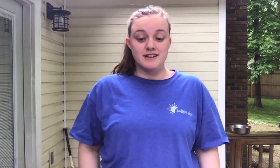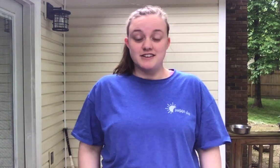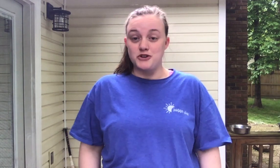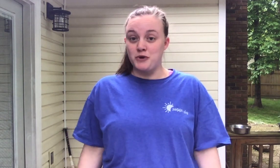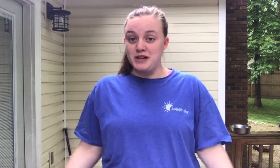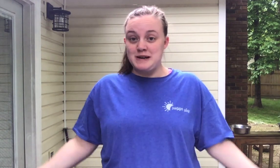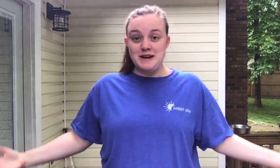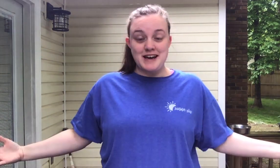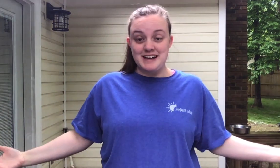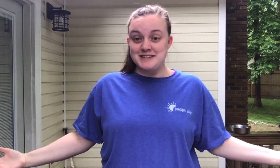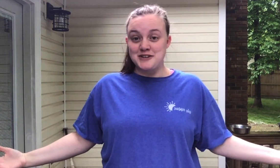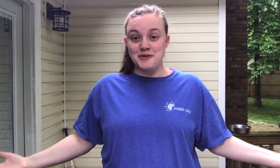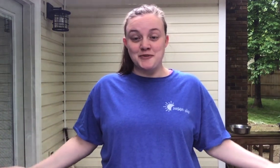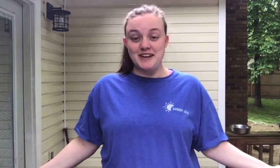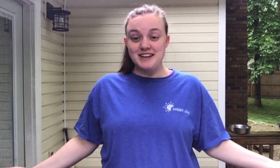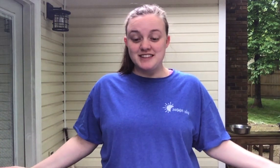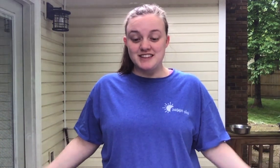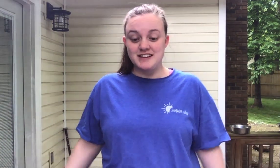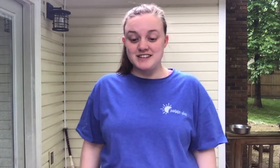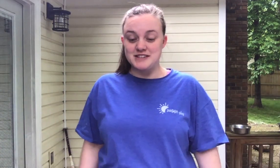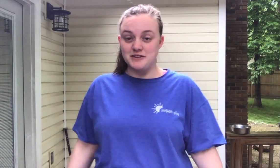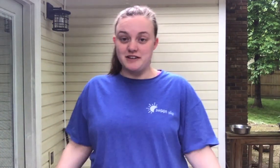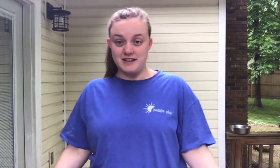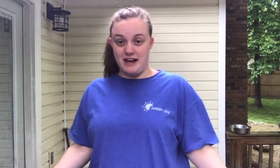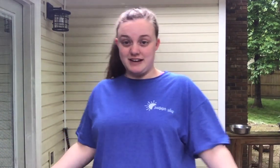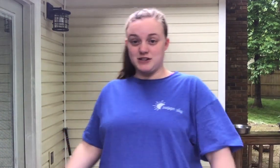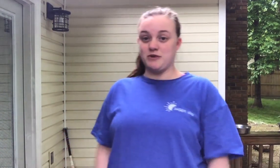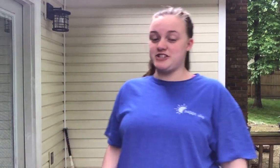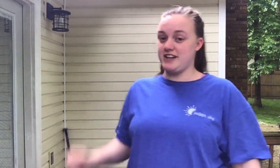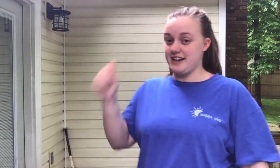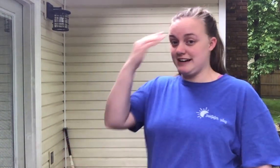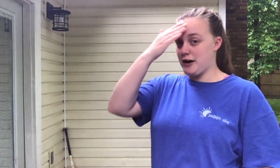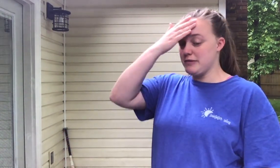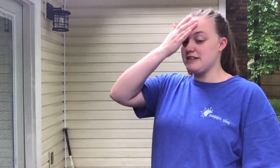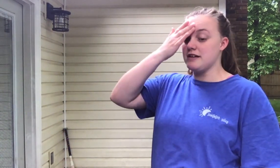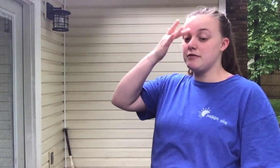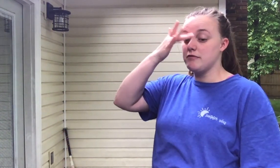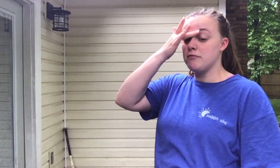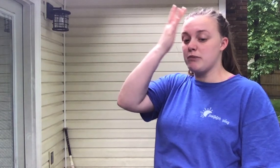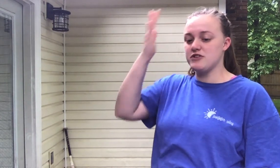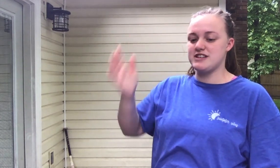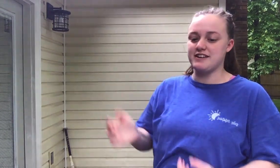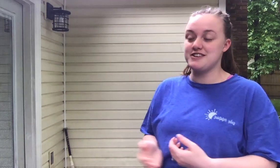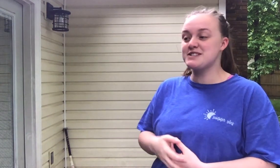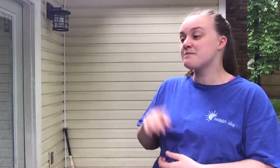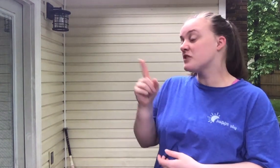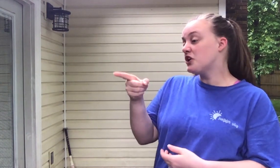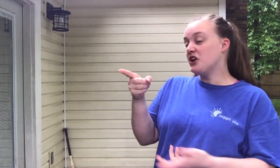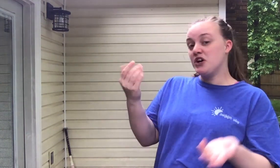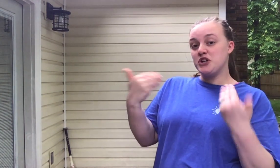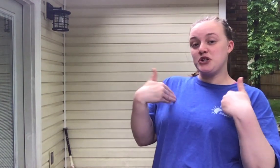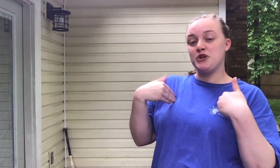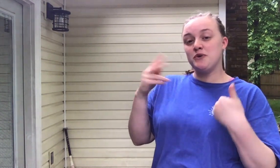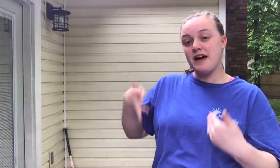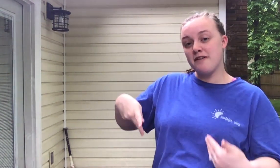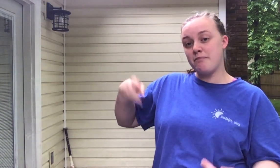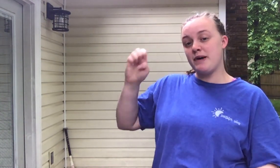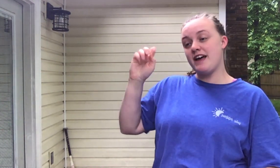You can answer with, so I'll ask the question again, and I'll be the both signers. You have pet